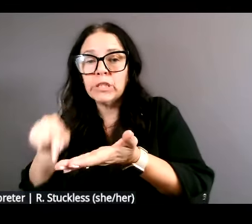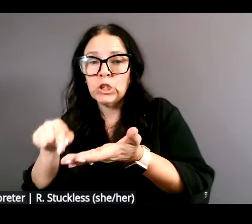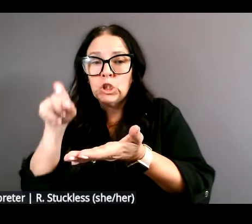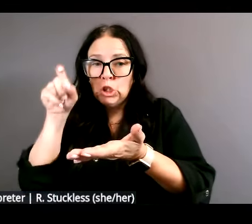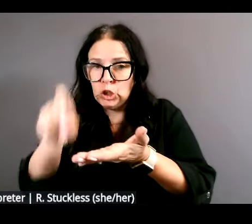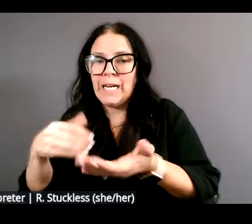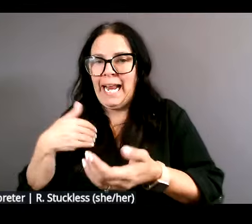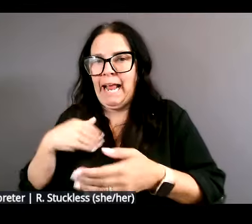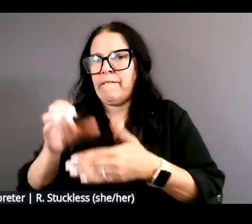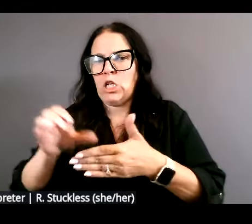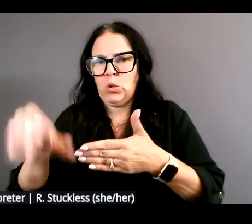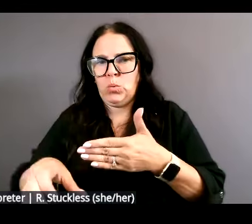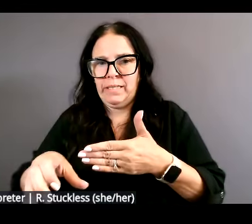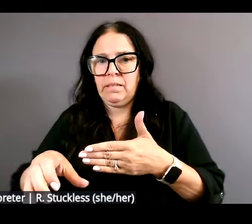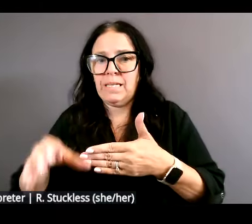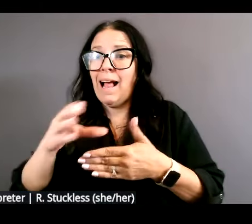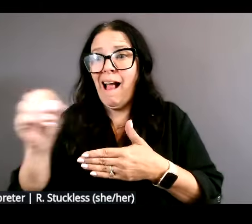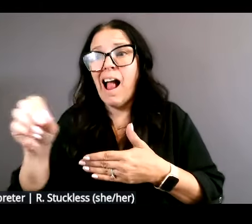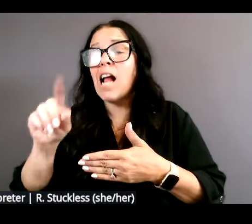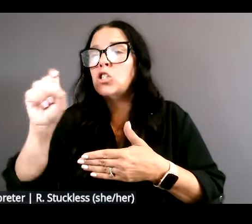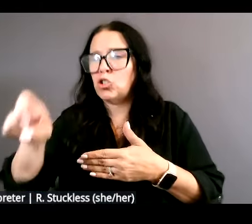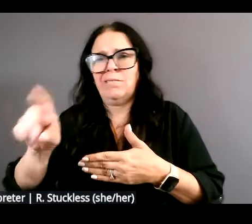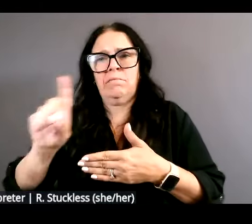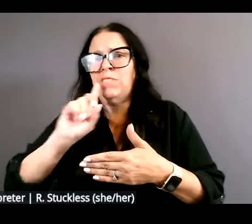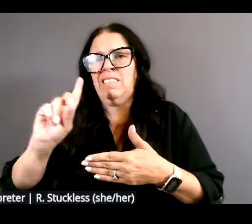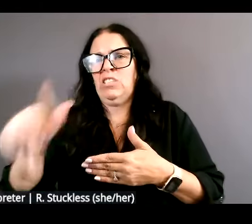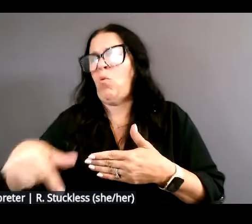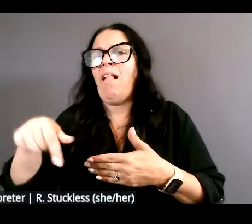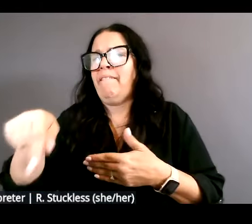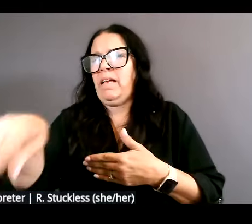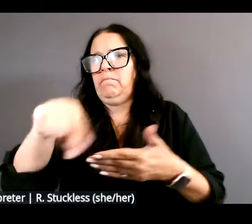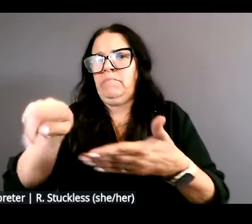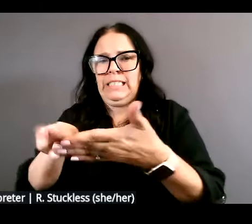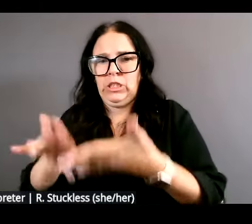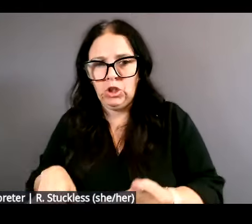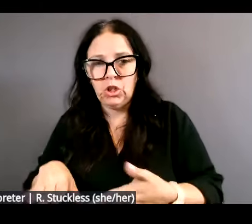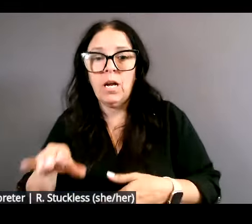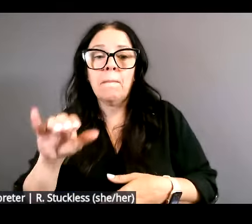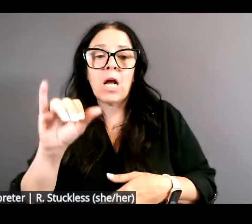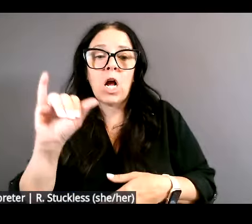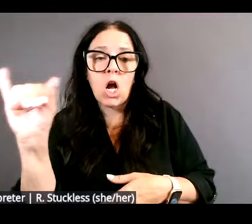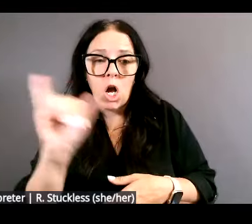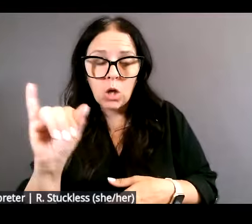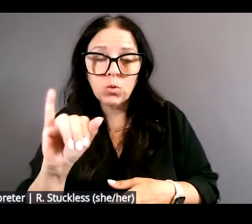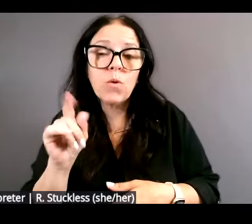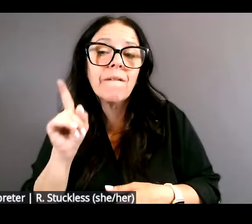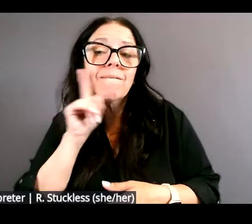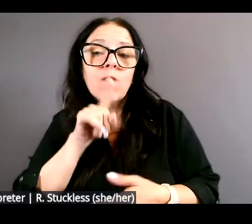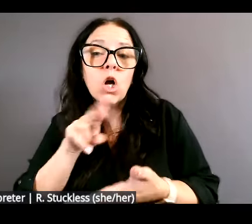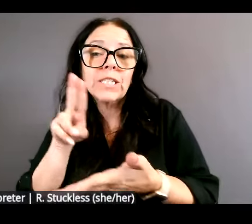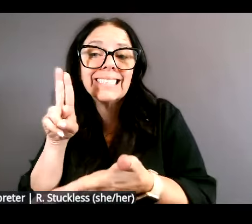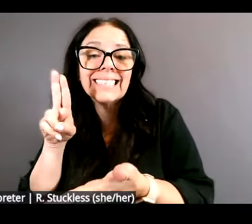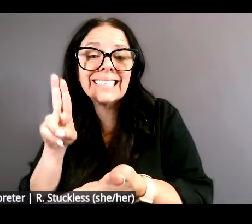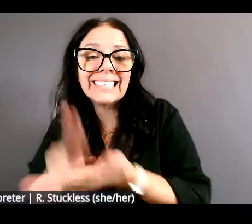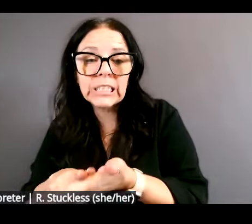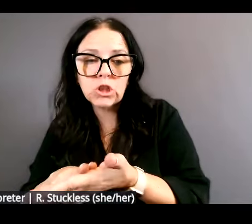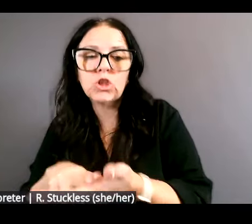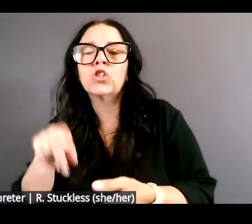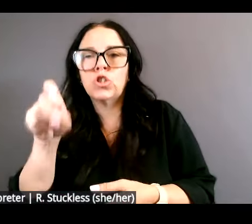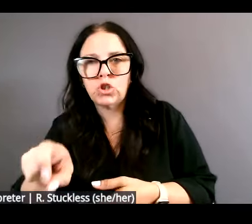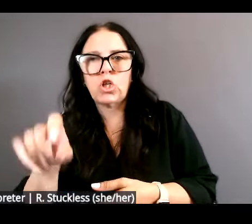back to 1982, forged circulator signatures should also be penalized.